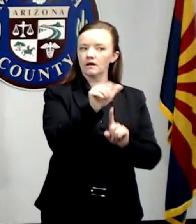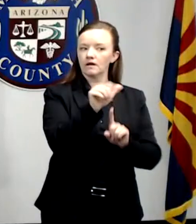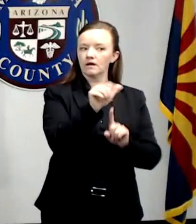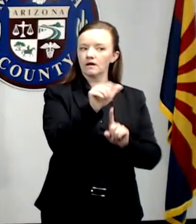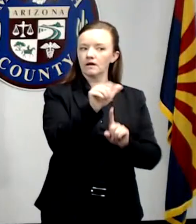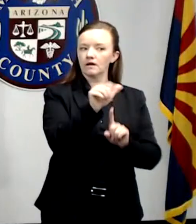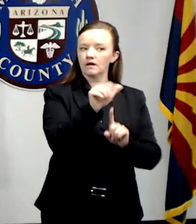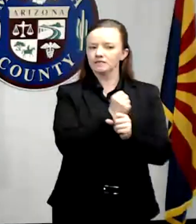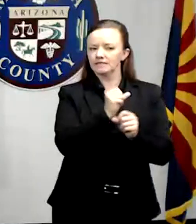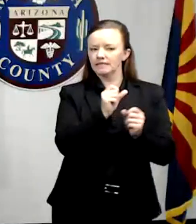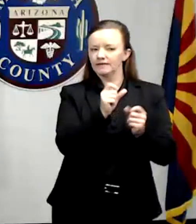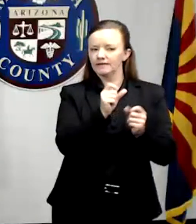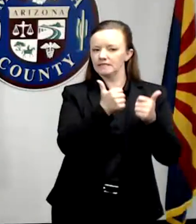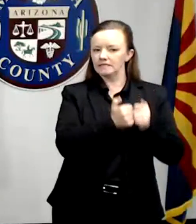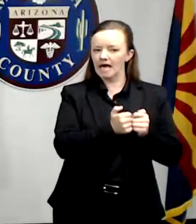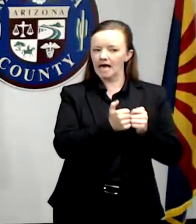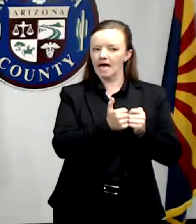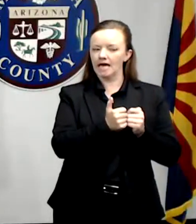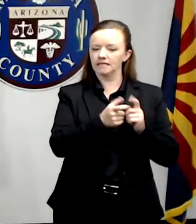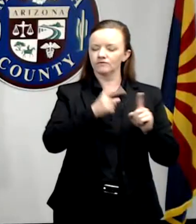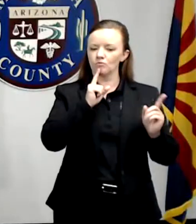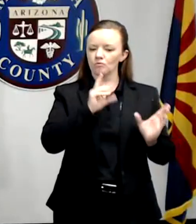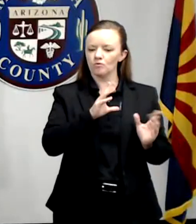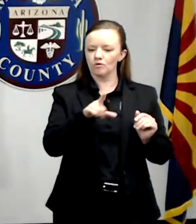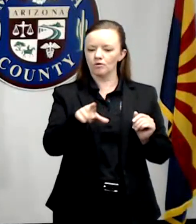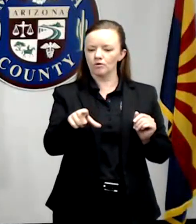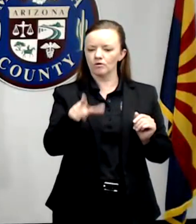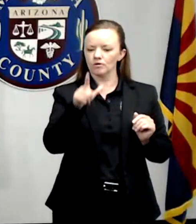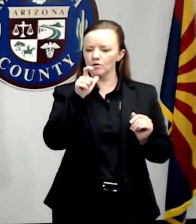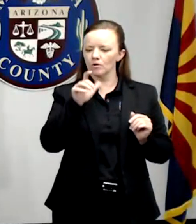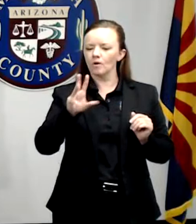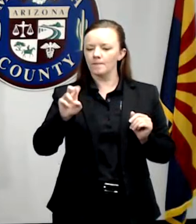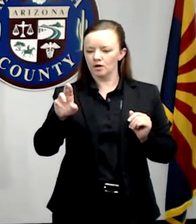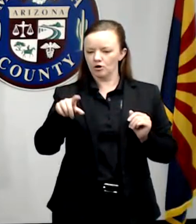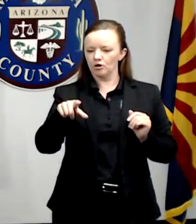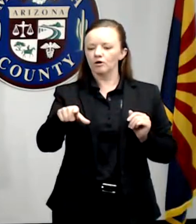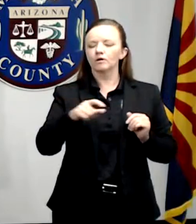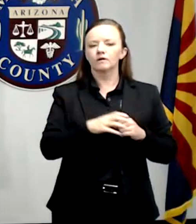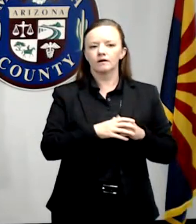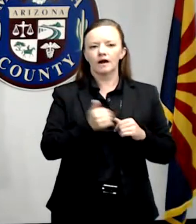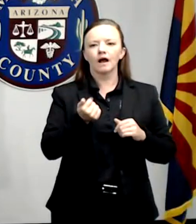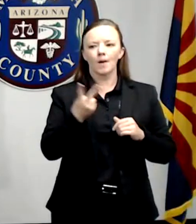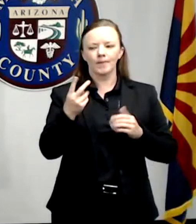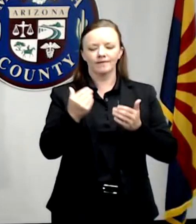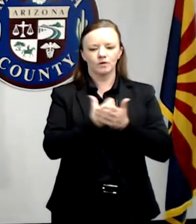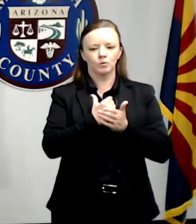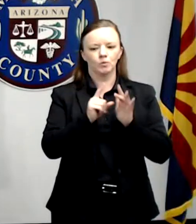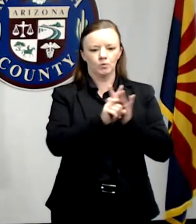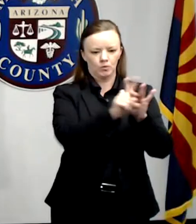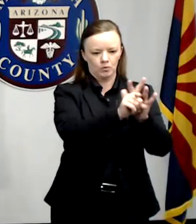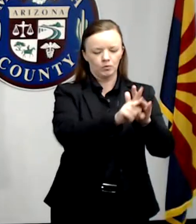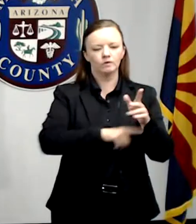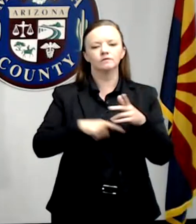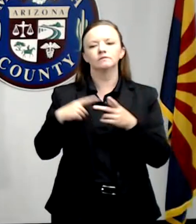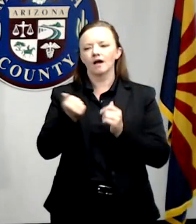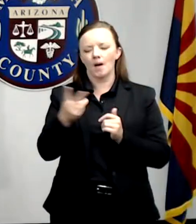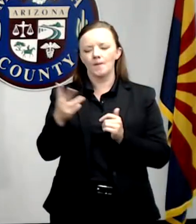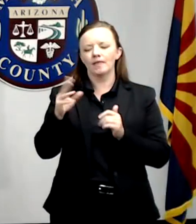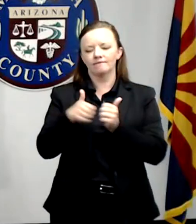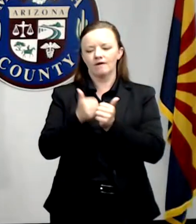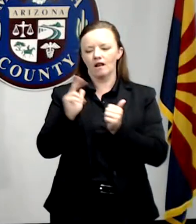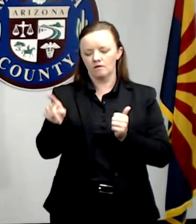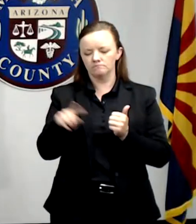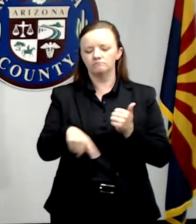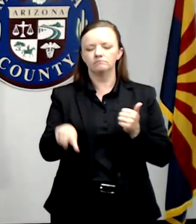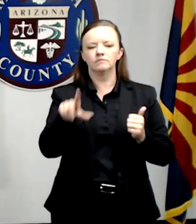who text from his reporter. We have a couple of new questions and a couple of follow-ups. Let's start